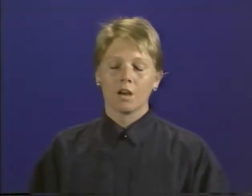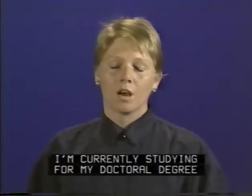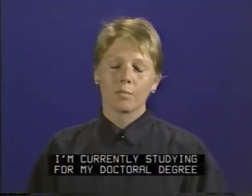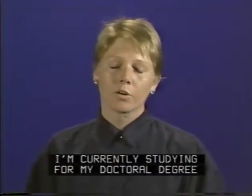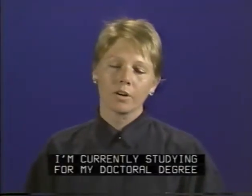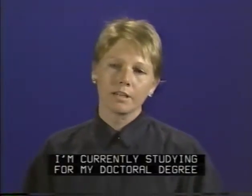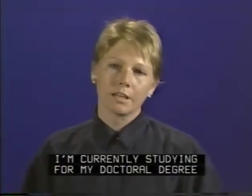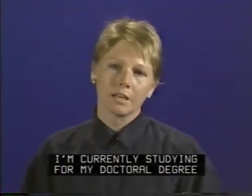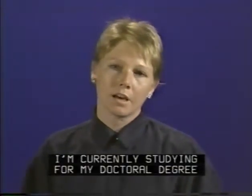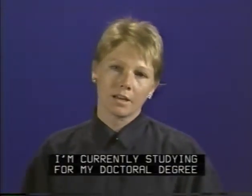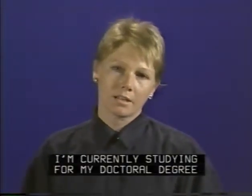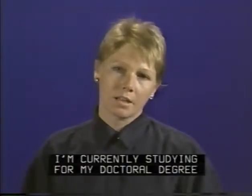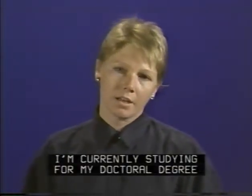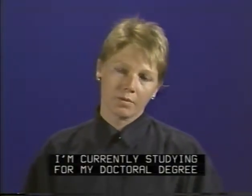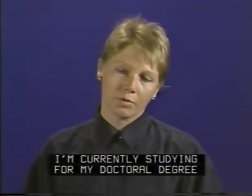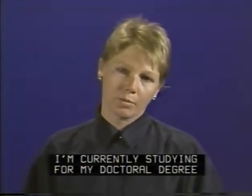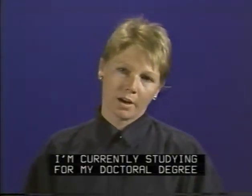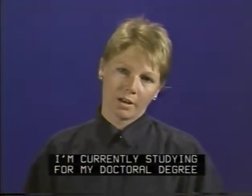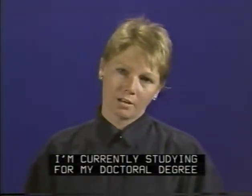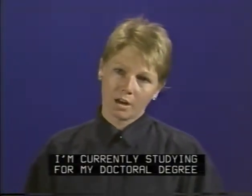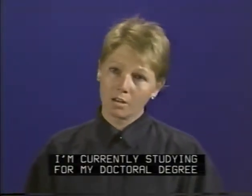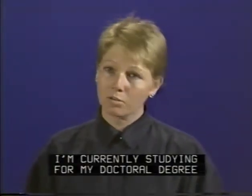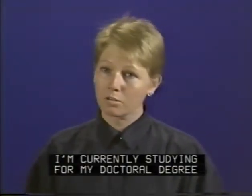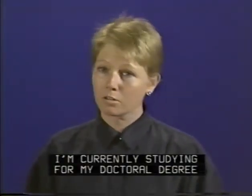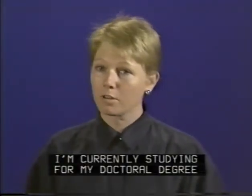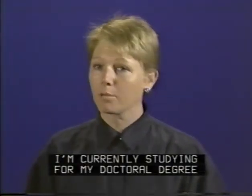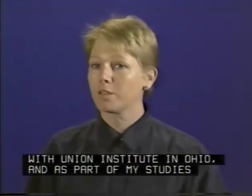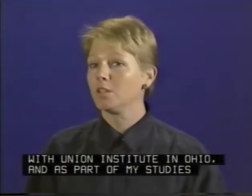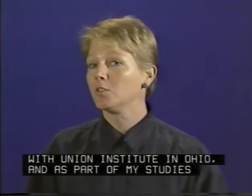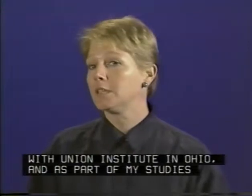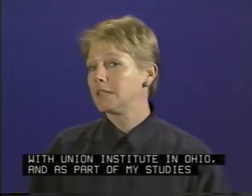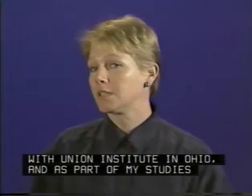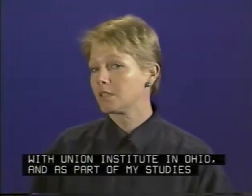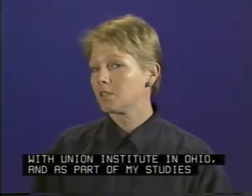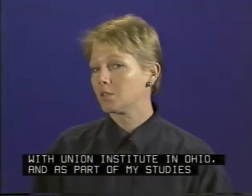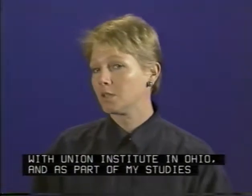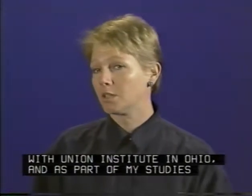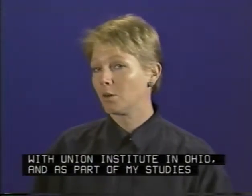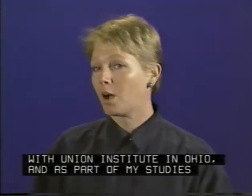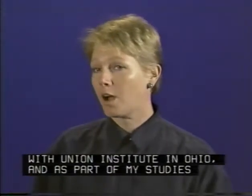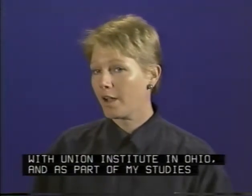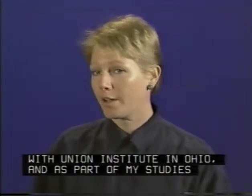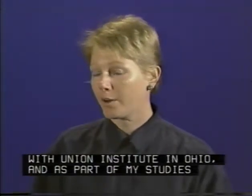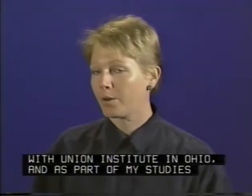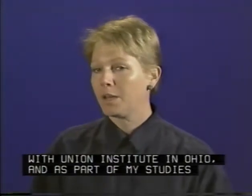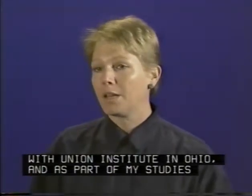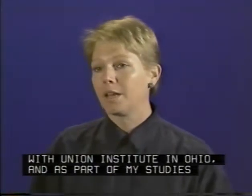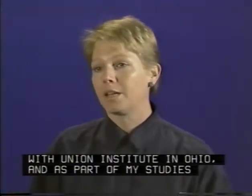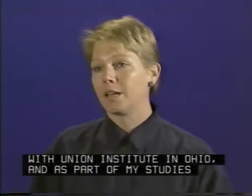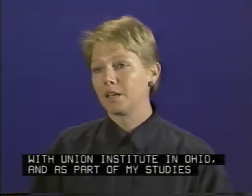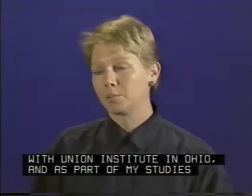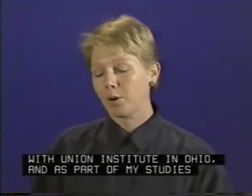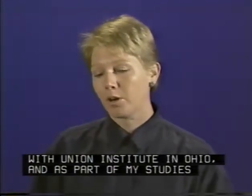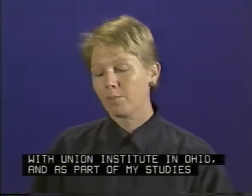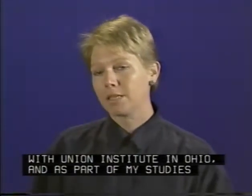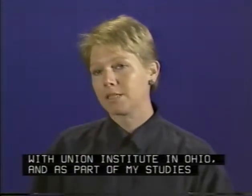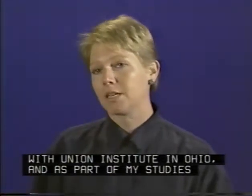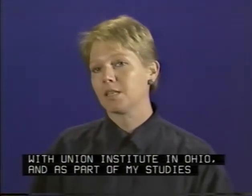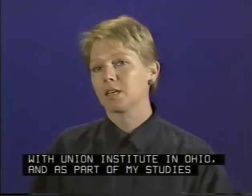I'm currently studying for my doctoral degree with the Union Institute in Ohio, and as part of my studies I